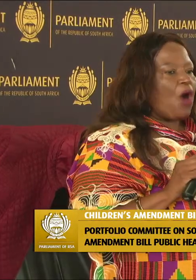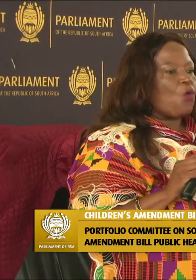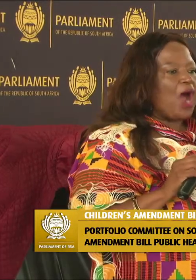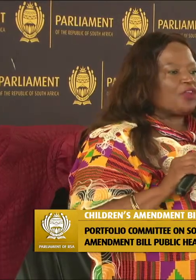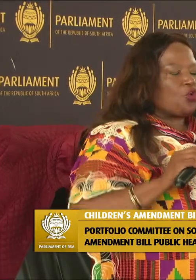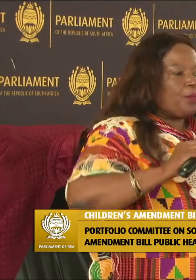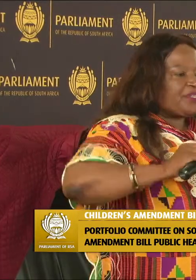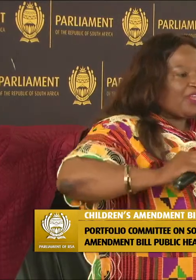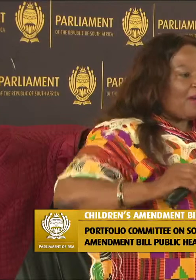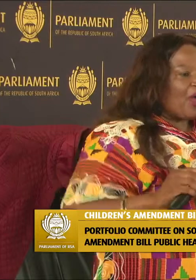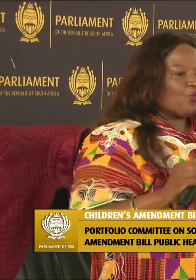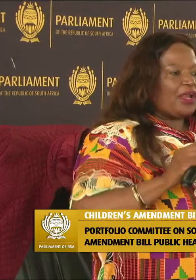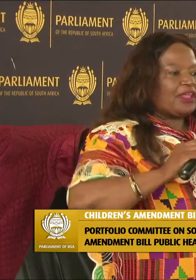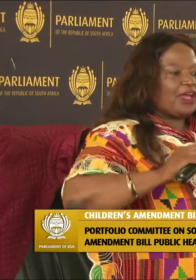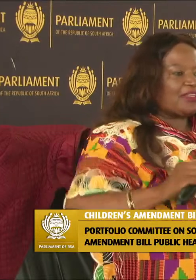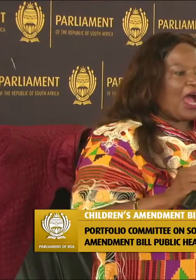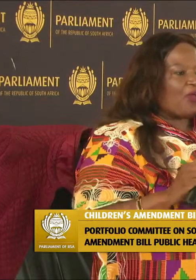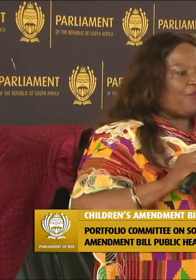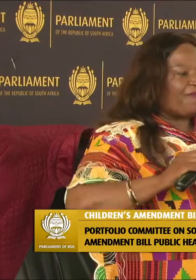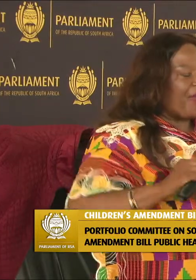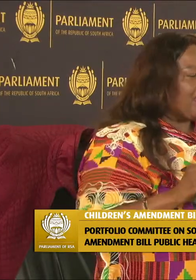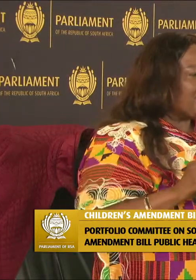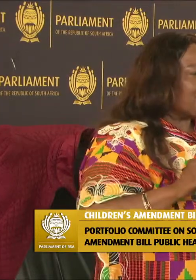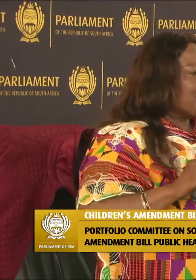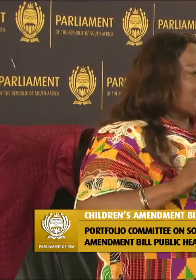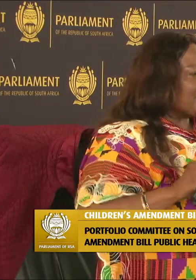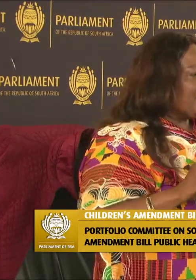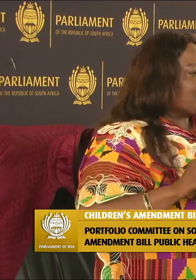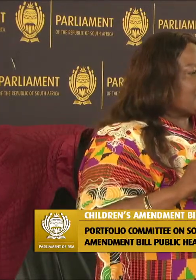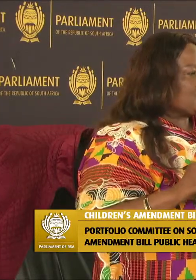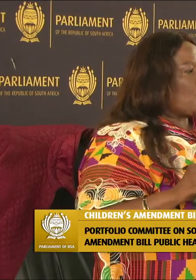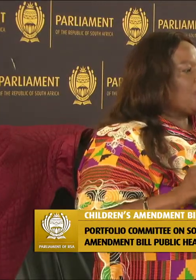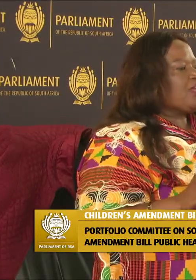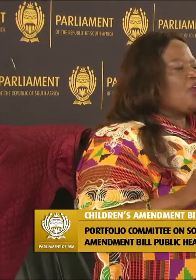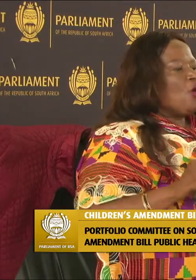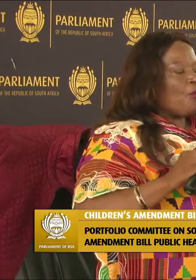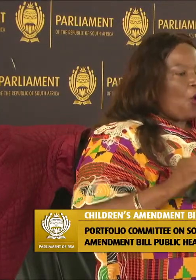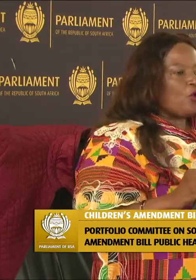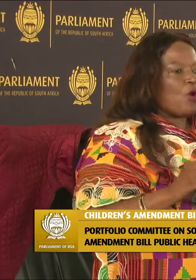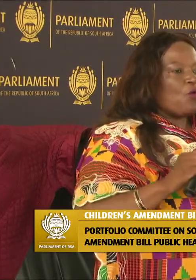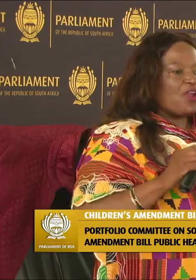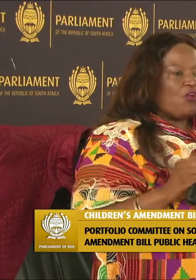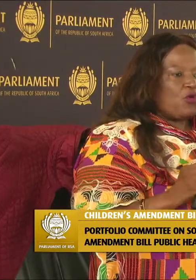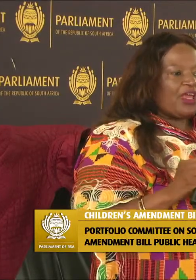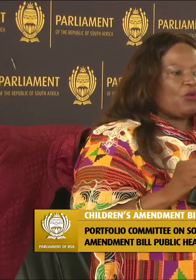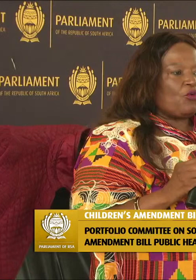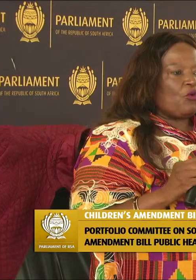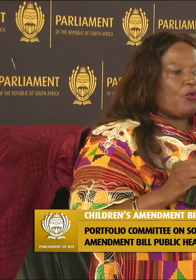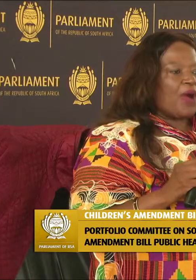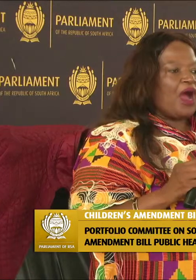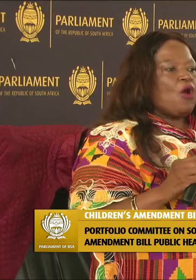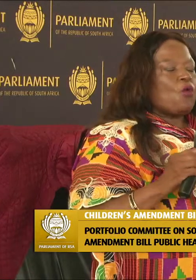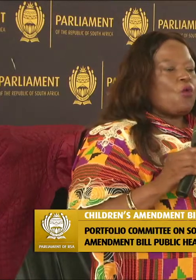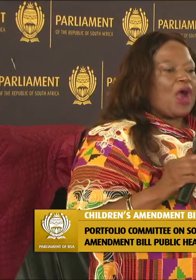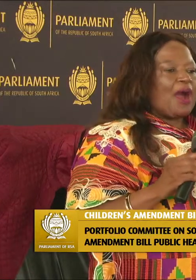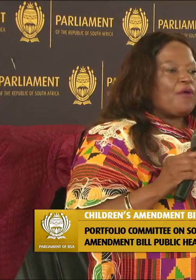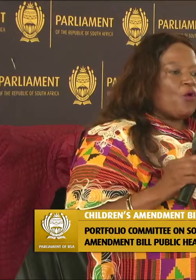indoba awu-adopti abantwana that are your family relatives only kodwa unelungelo